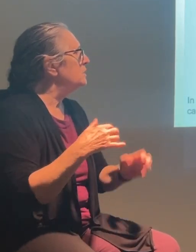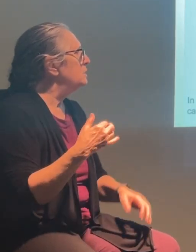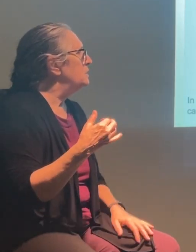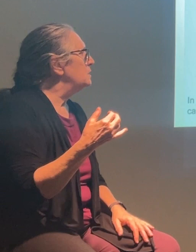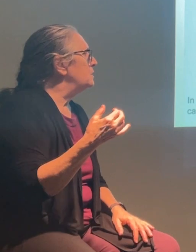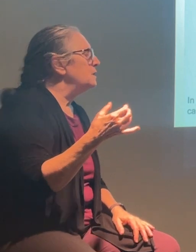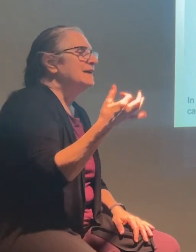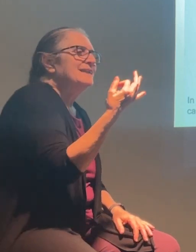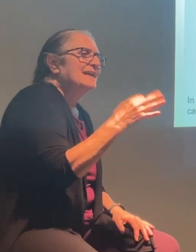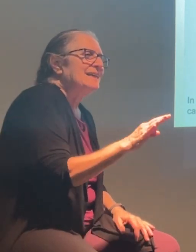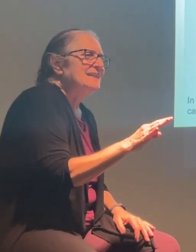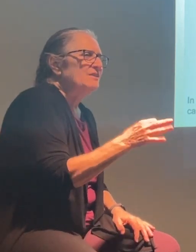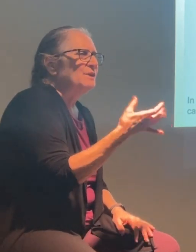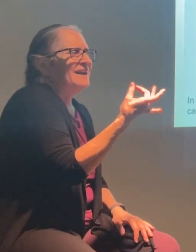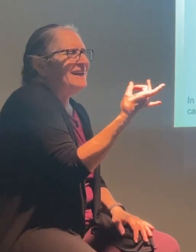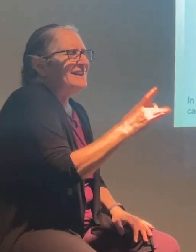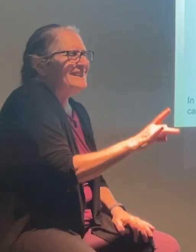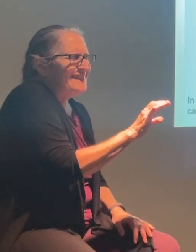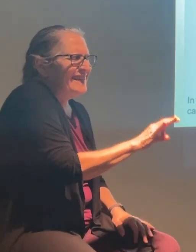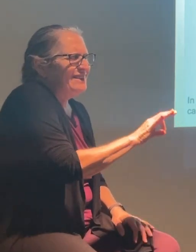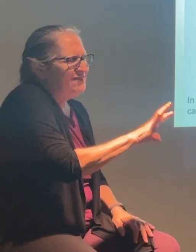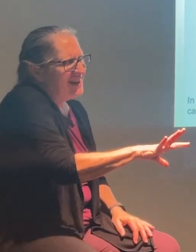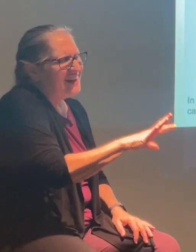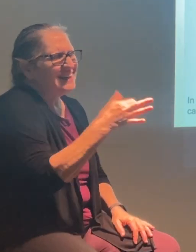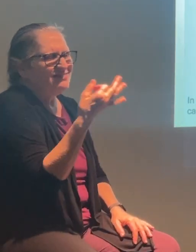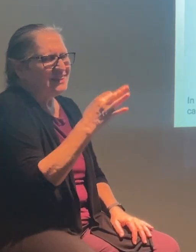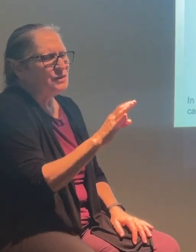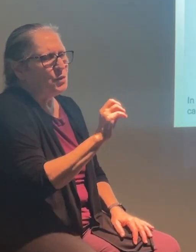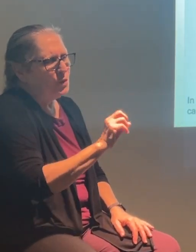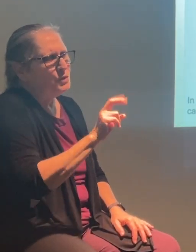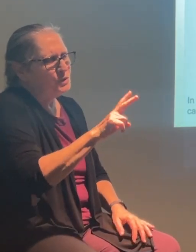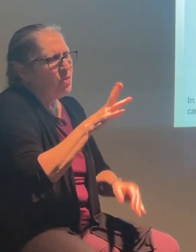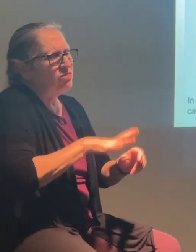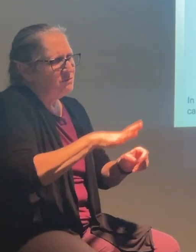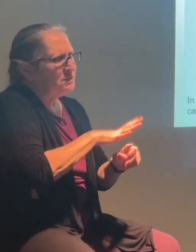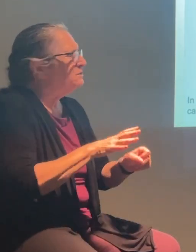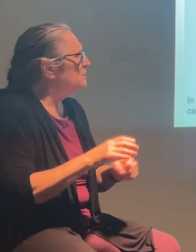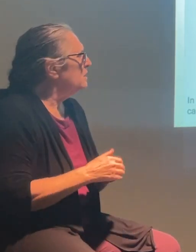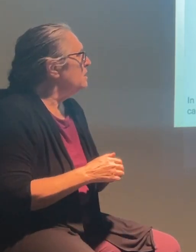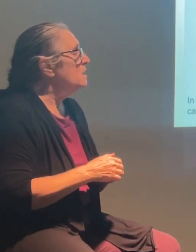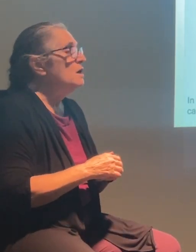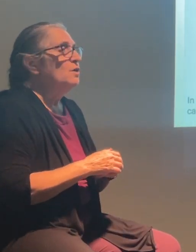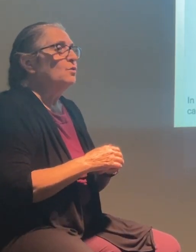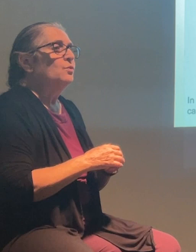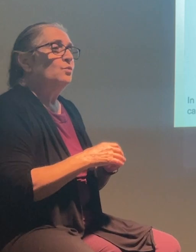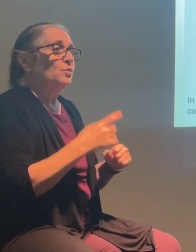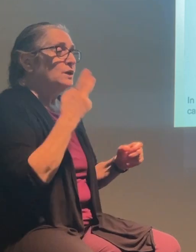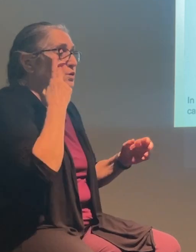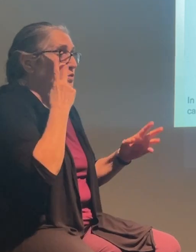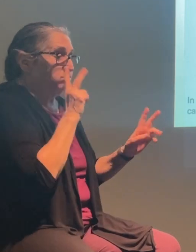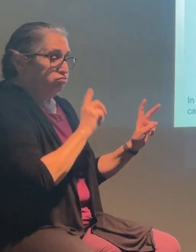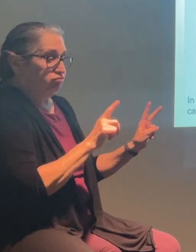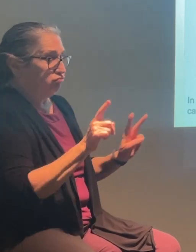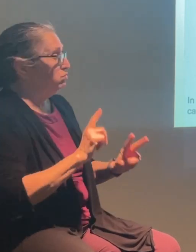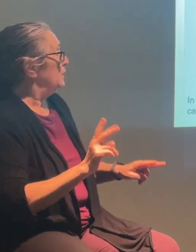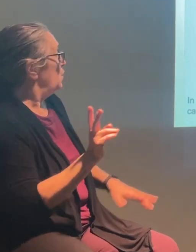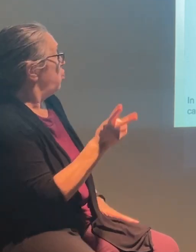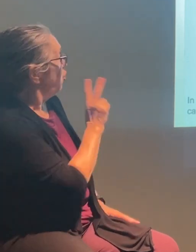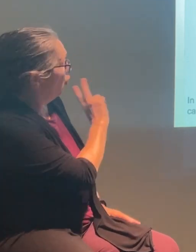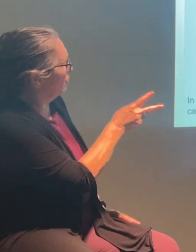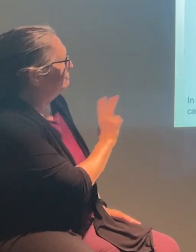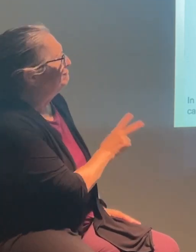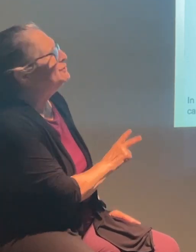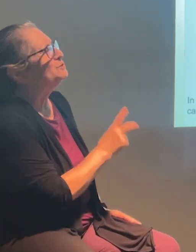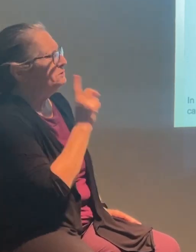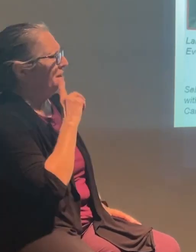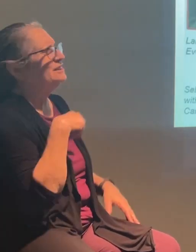1895, 1902, and so forth. And when it blocked everything, you can already see there is a very strong deco quality.